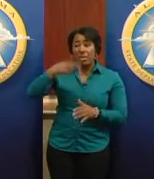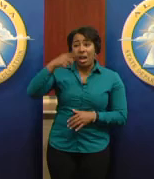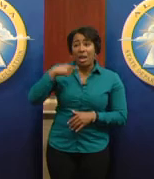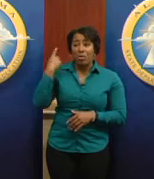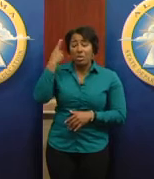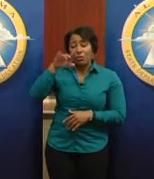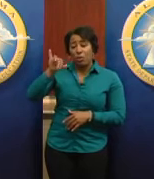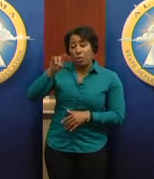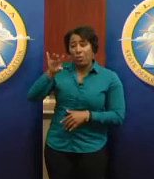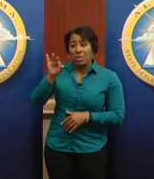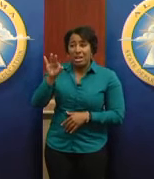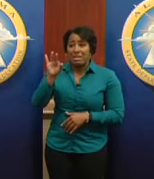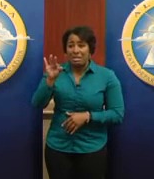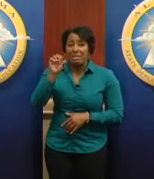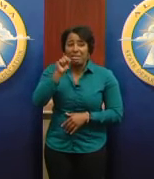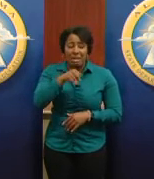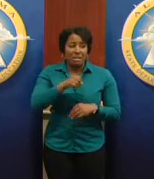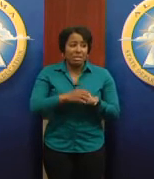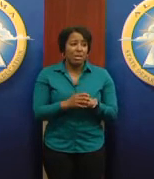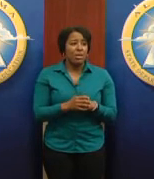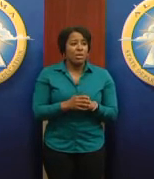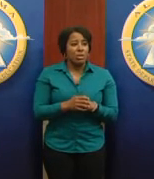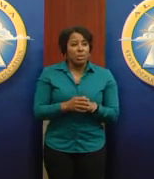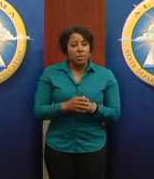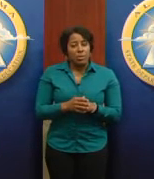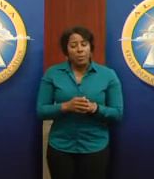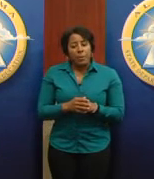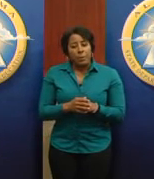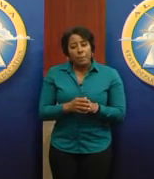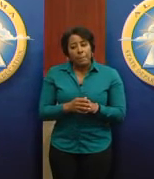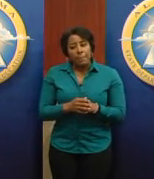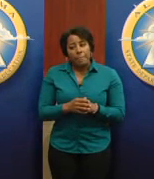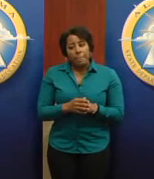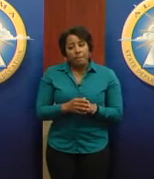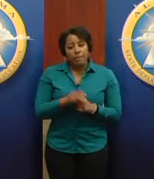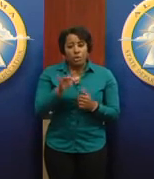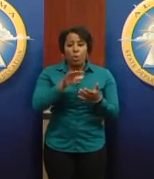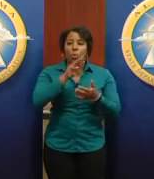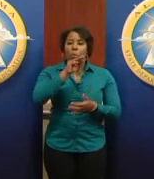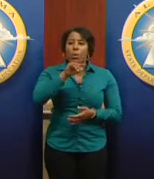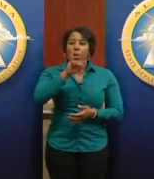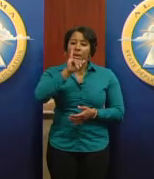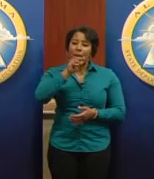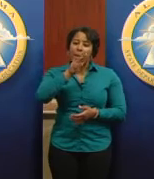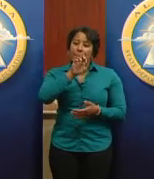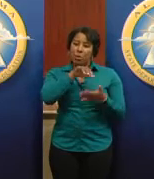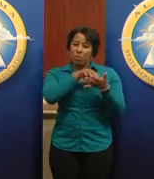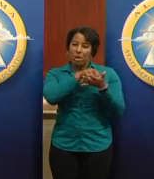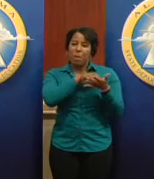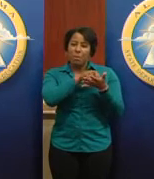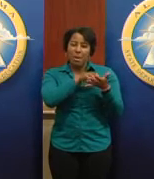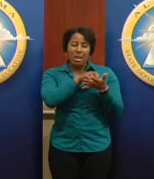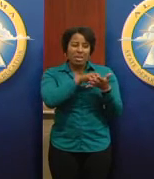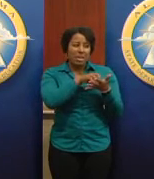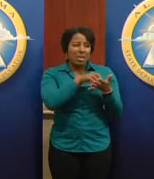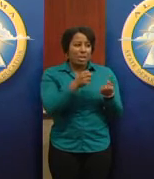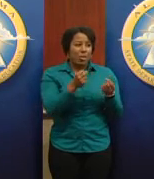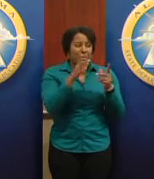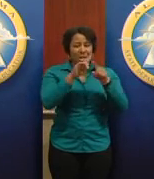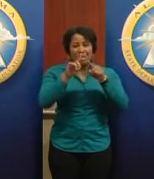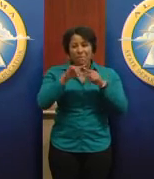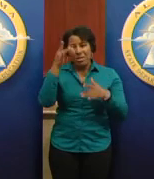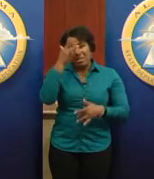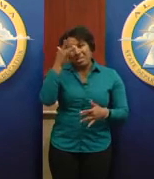And so there are many things that we wouldn't traditionally count, I guess, in terms of immune compromising conditions that are still an issue.